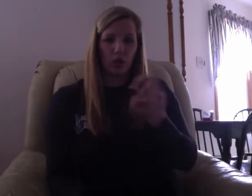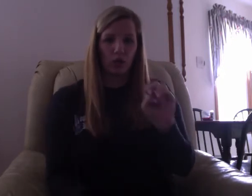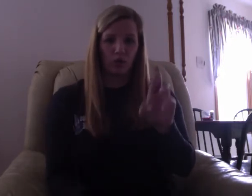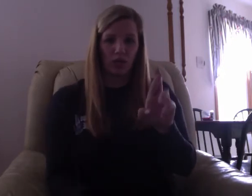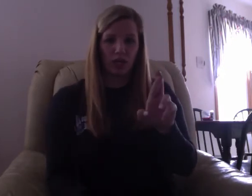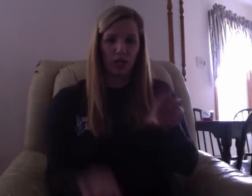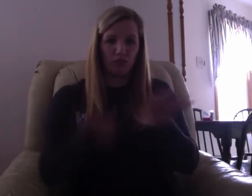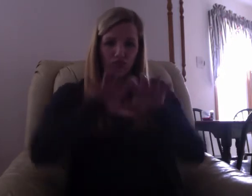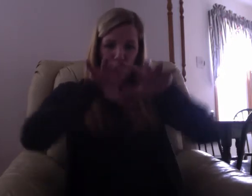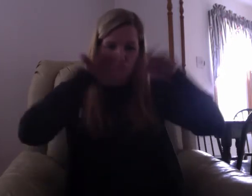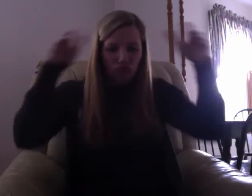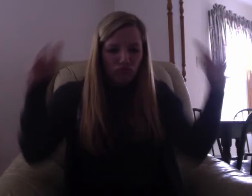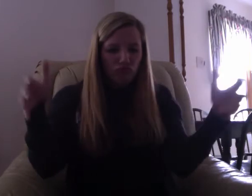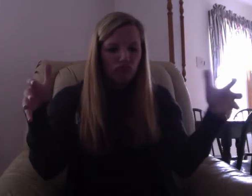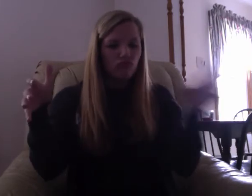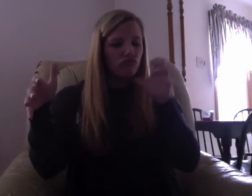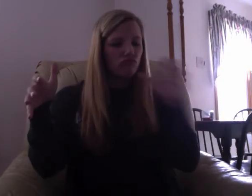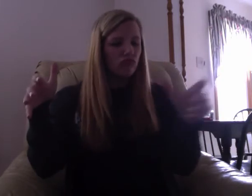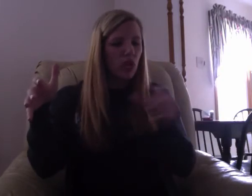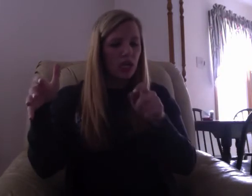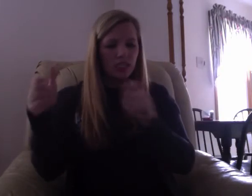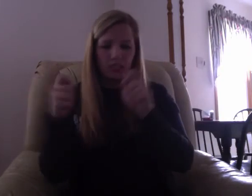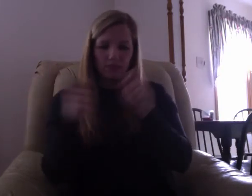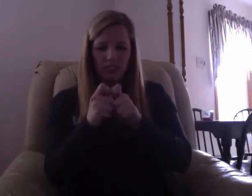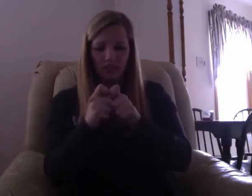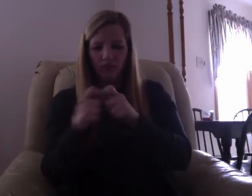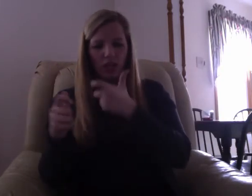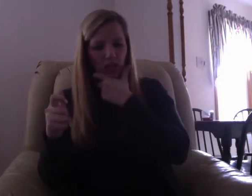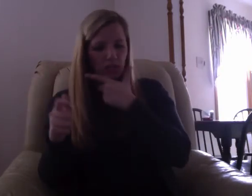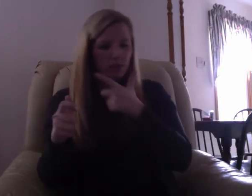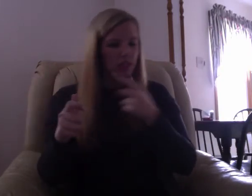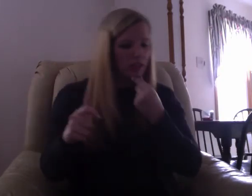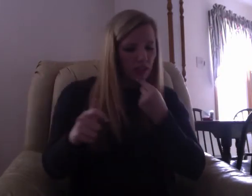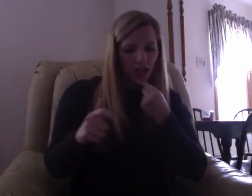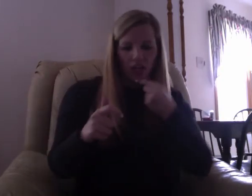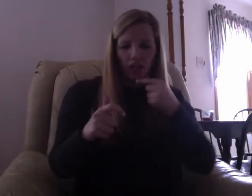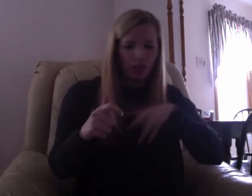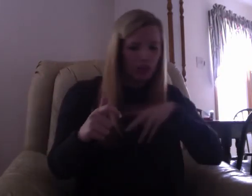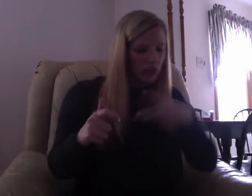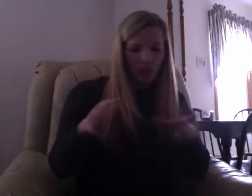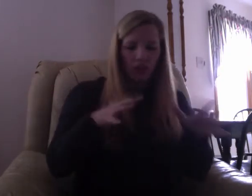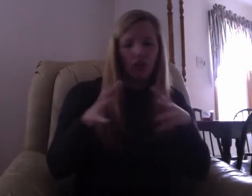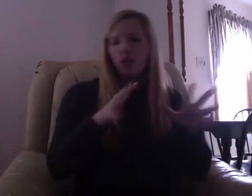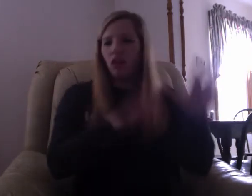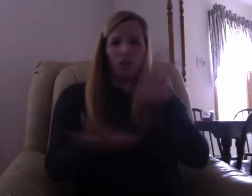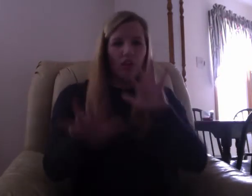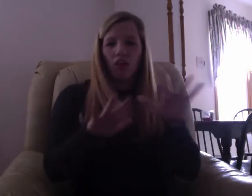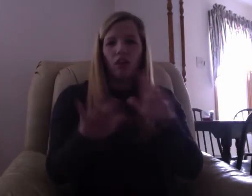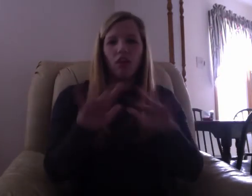really pegs me exactly into a hole. Other things would be when I hear somebody, a gay